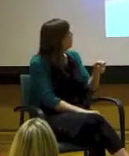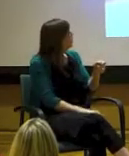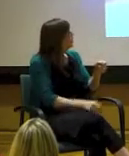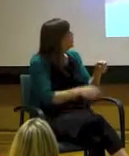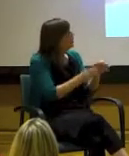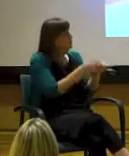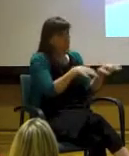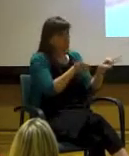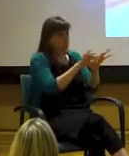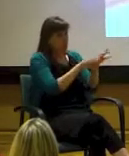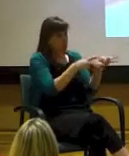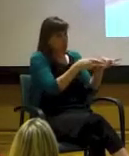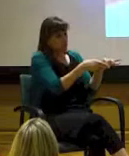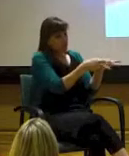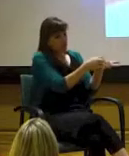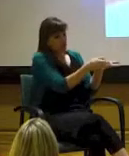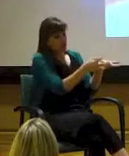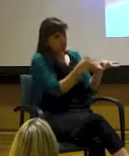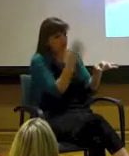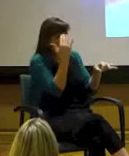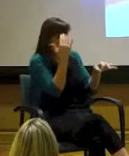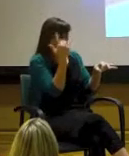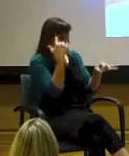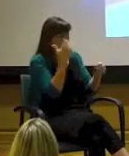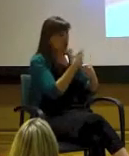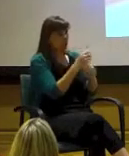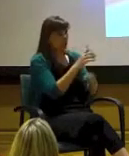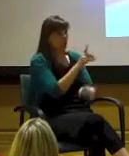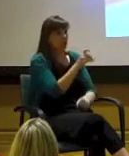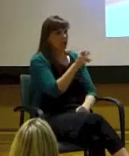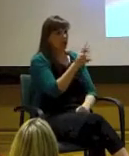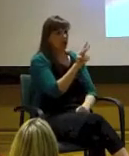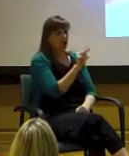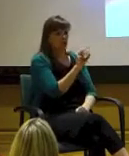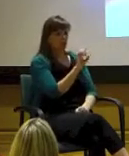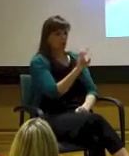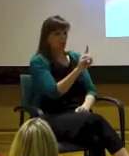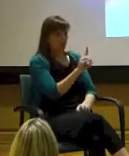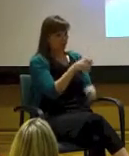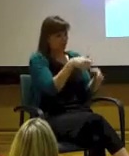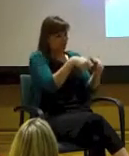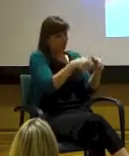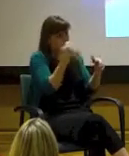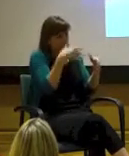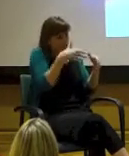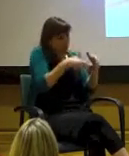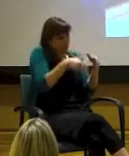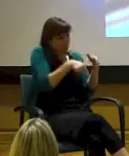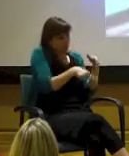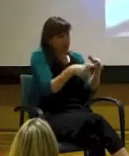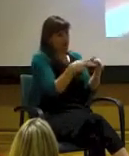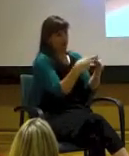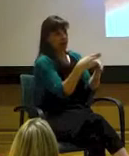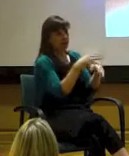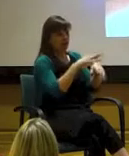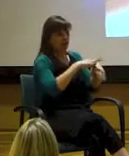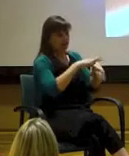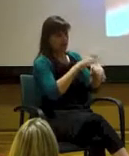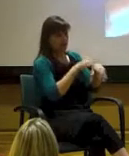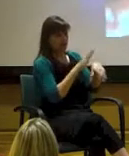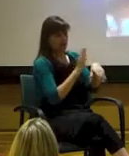all those off eventually because they'll form a little germline if you leave them. But I'm just cutting around the